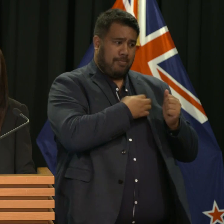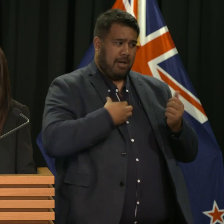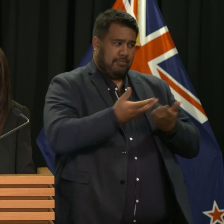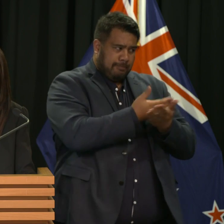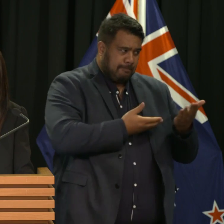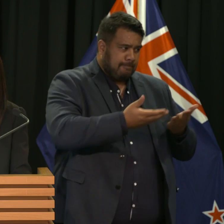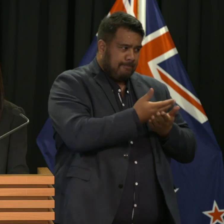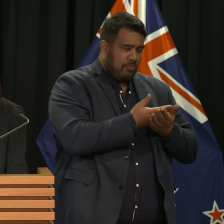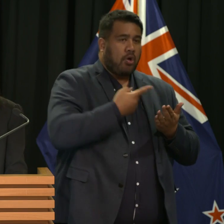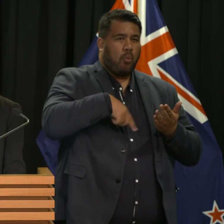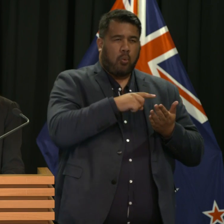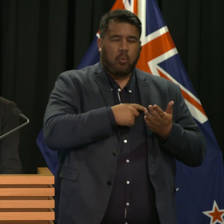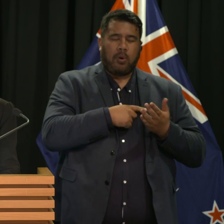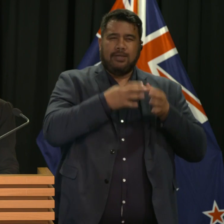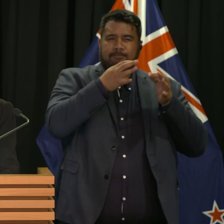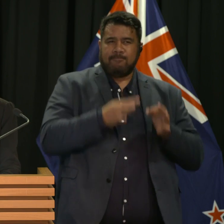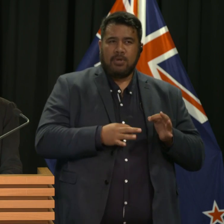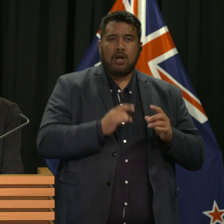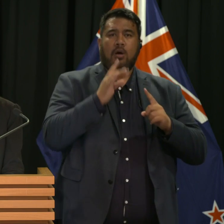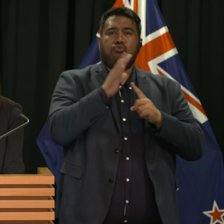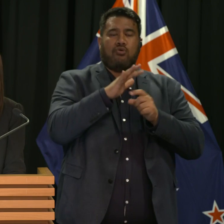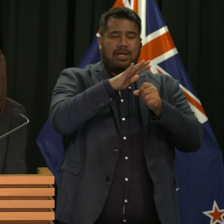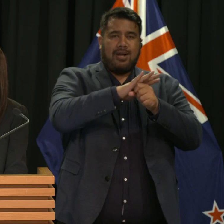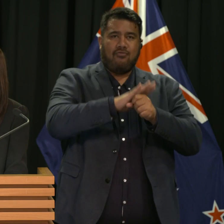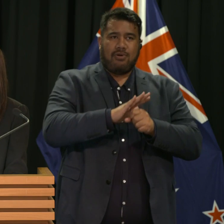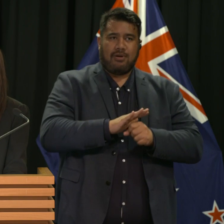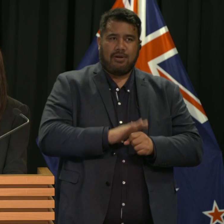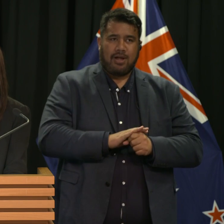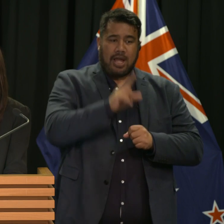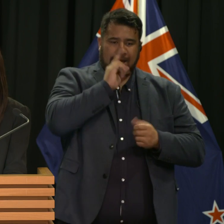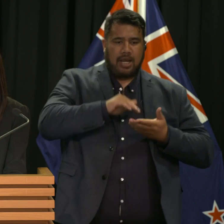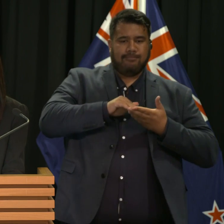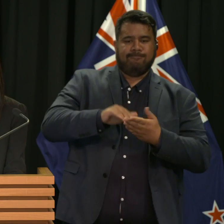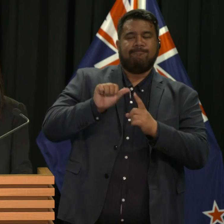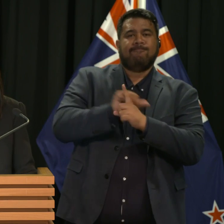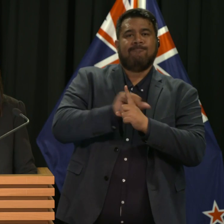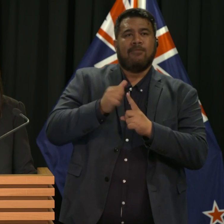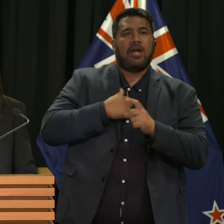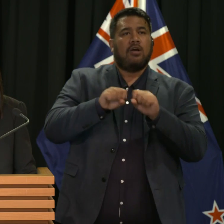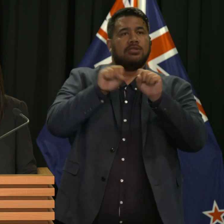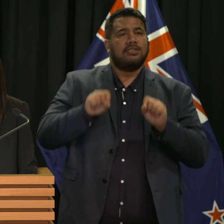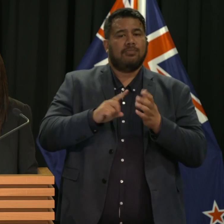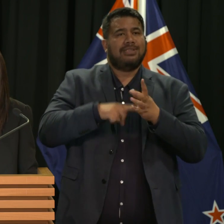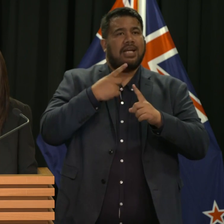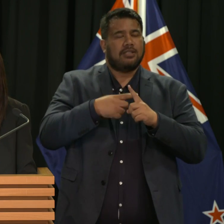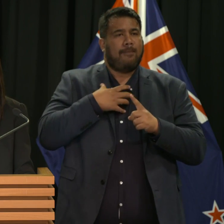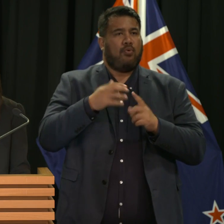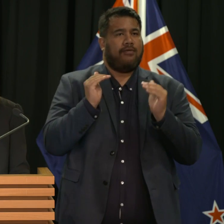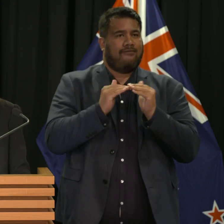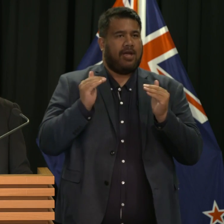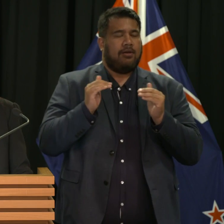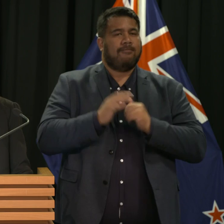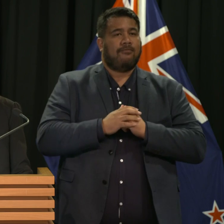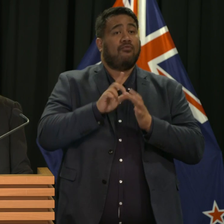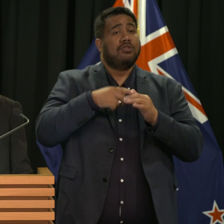we have identified a number of priority areas that do improve the fairness of our system. We've already begun work on